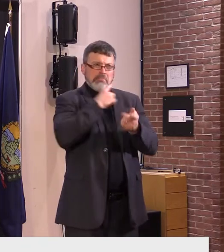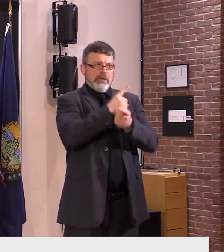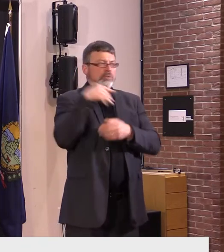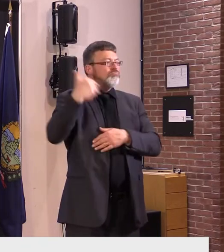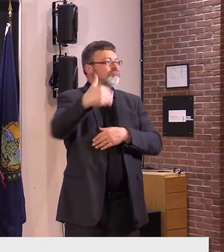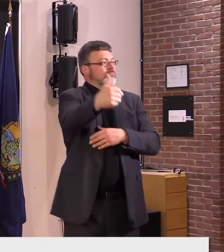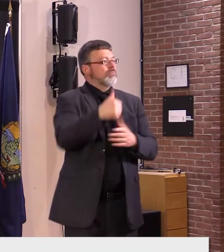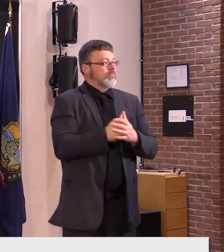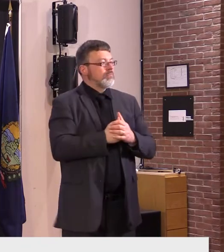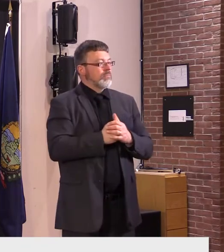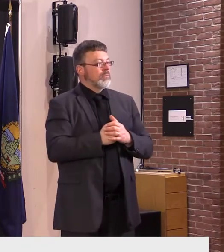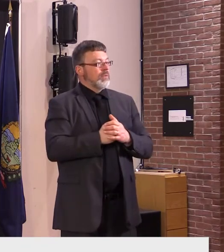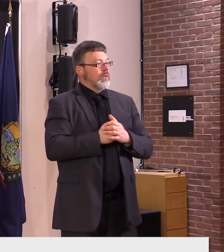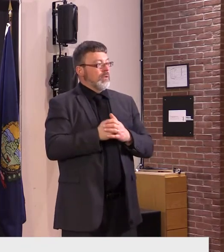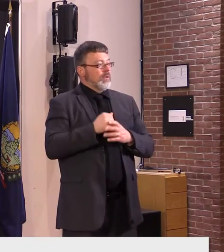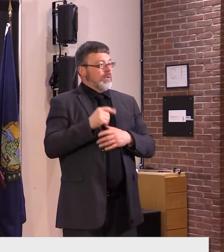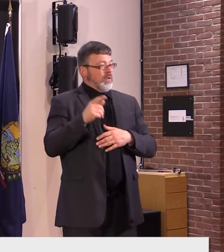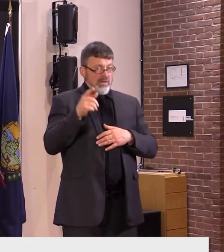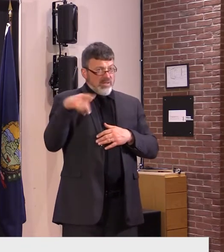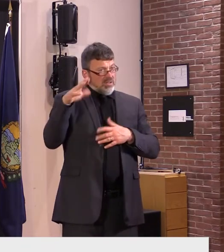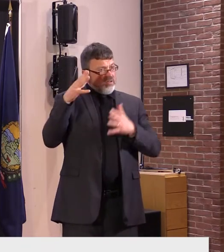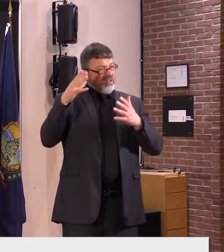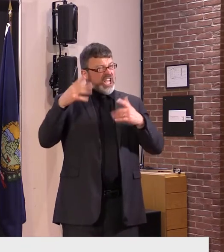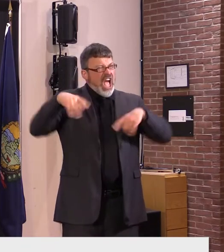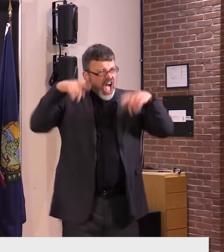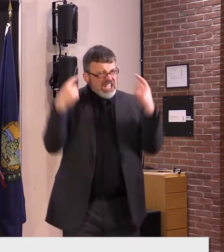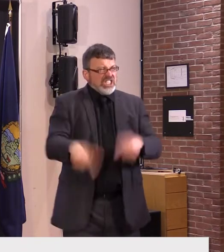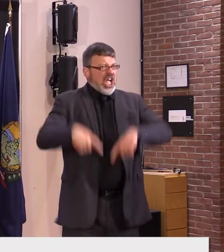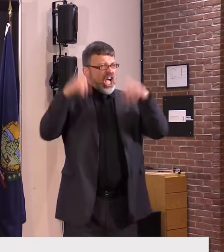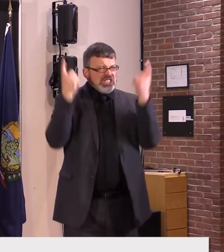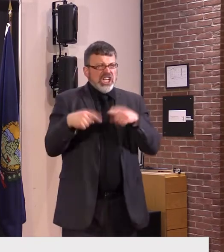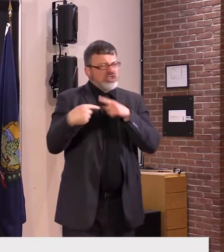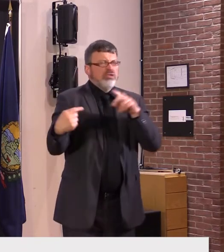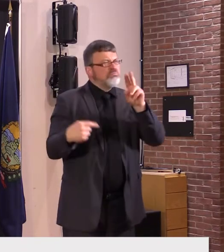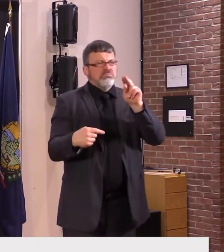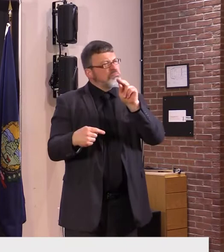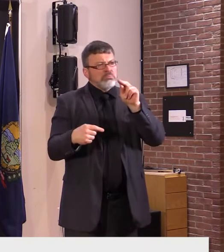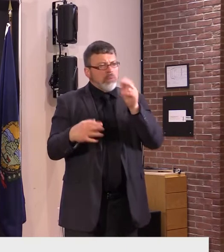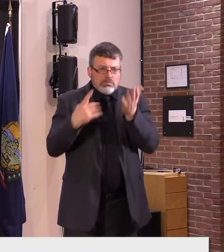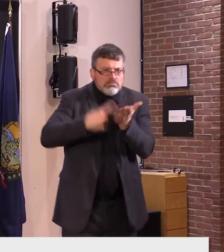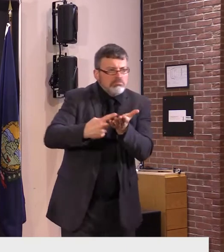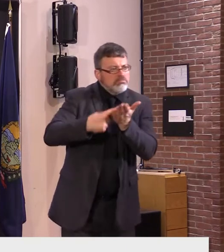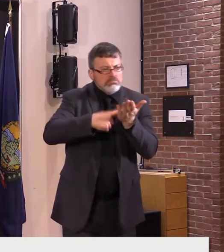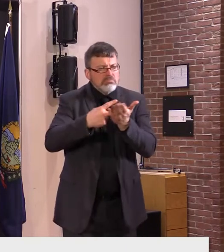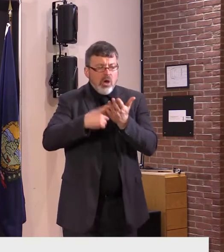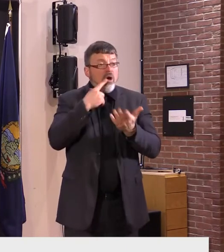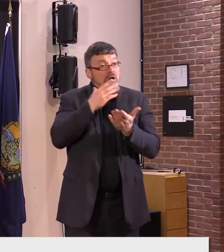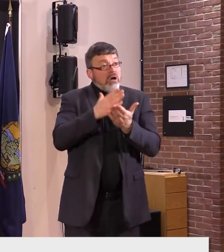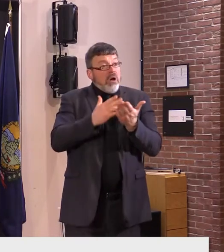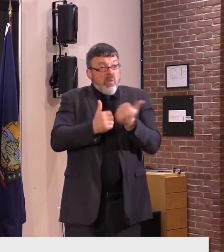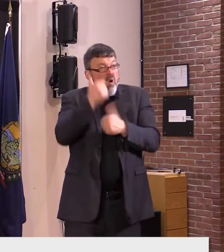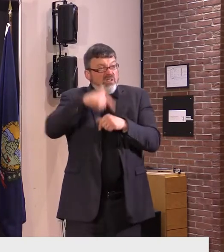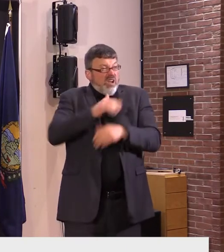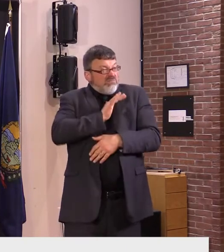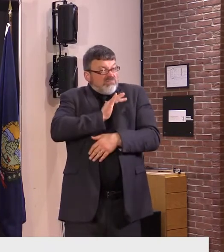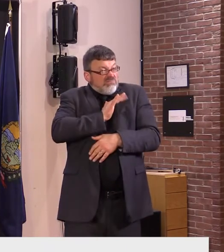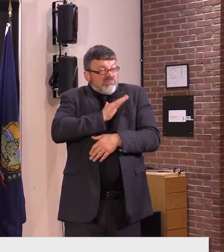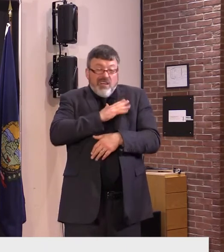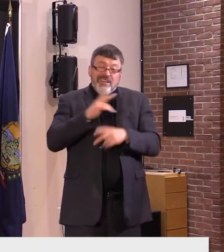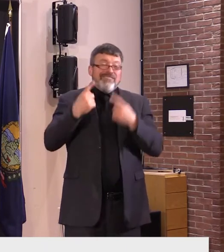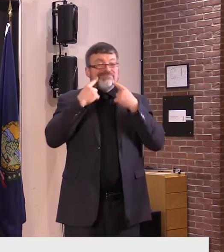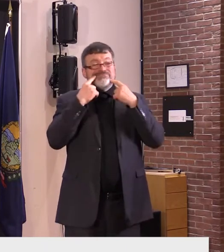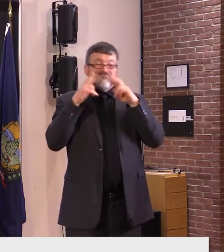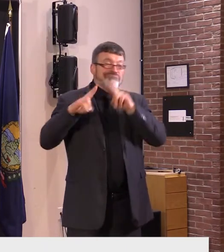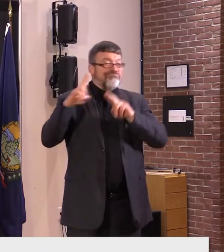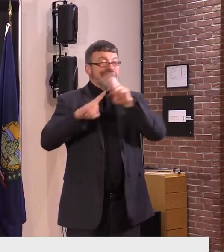cordial discussions and very honest and open discussions, so that